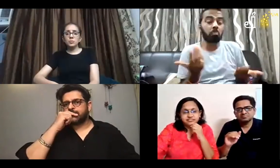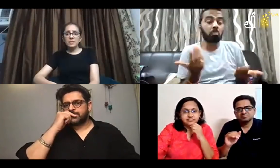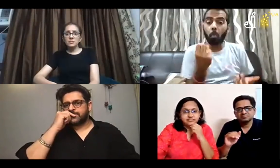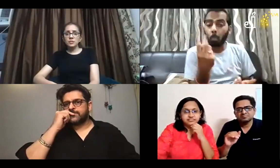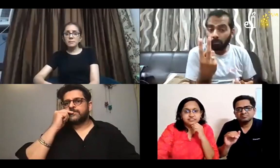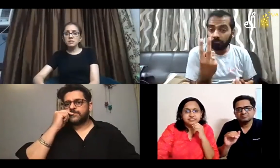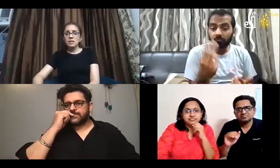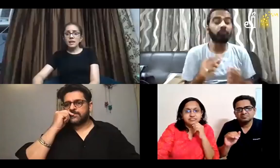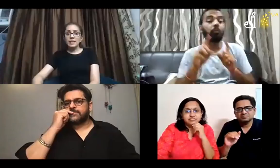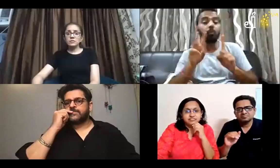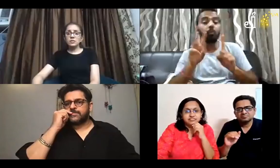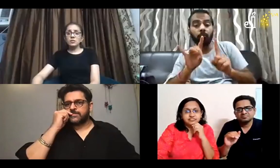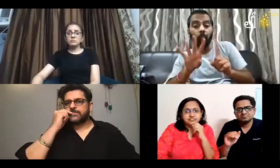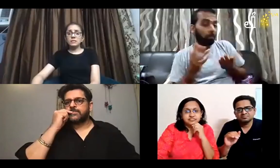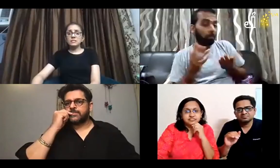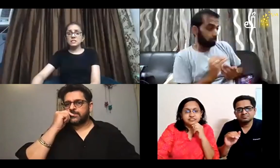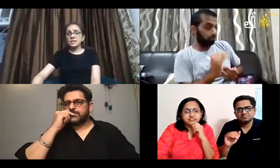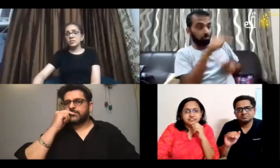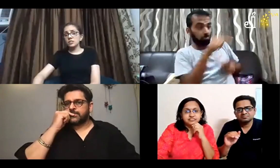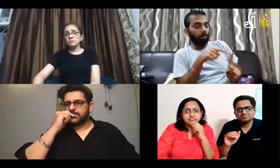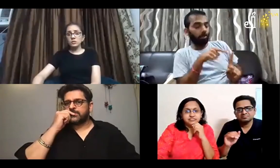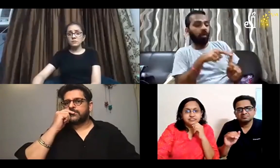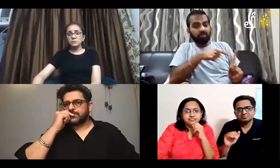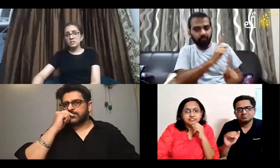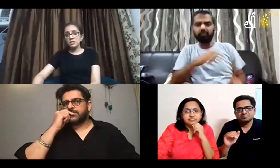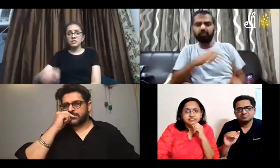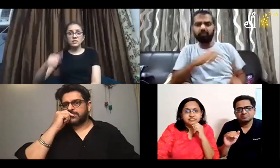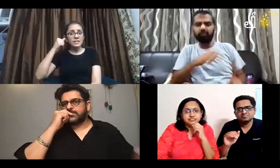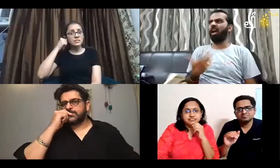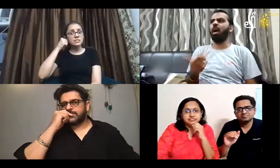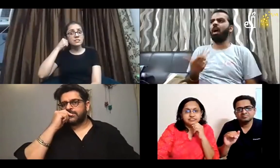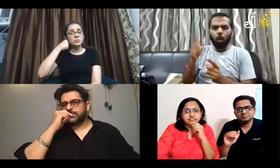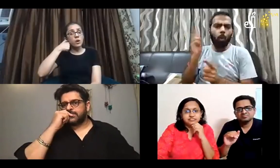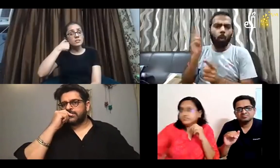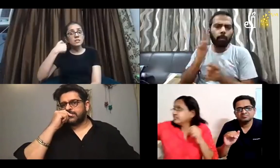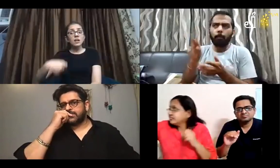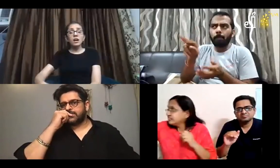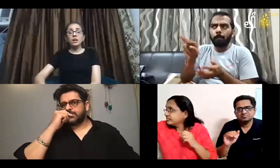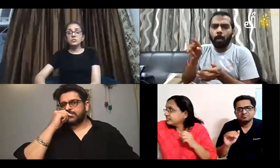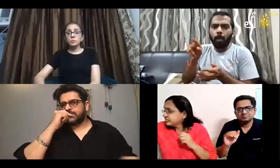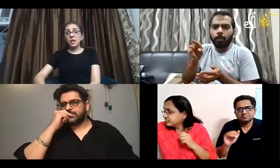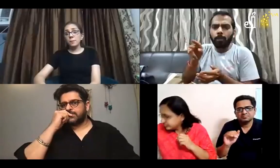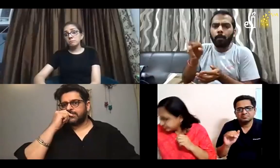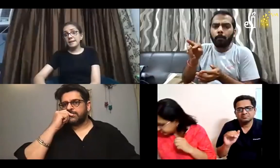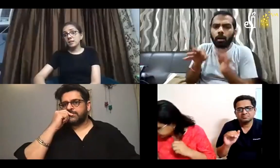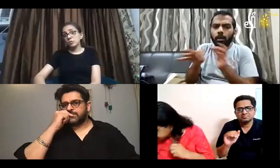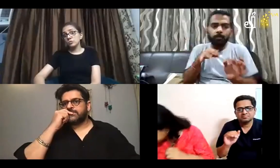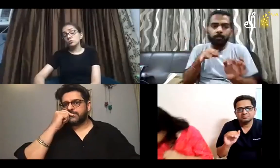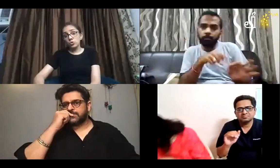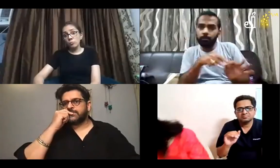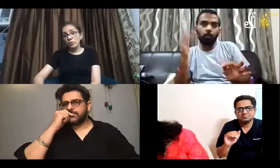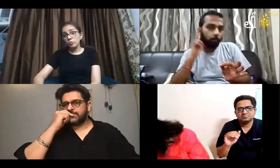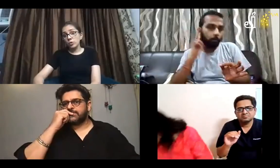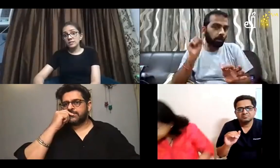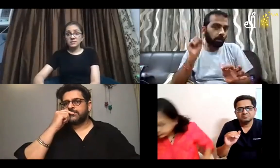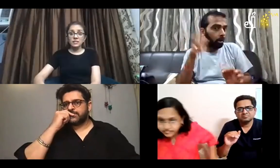an awareness for him. And once he's like 13, 14, 15, and he realizes that he wants to become like he wants to